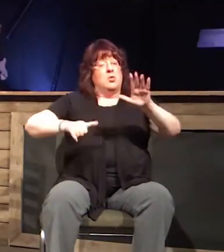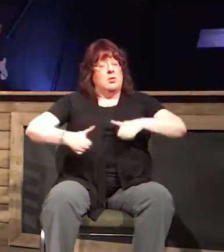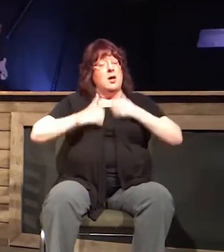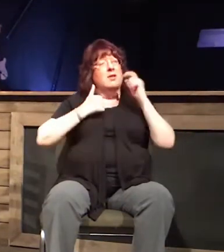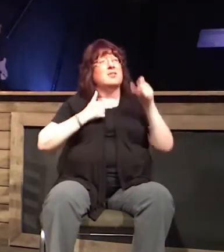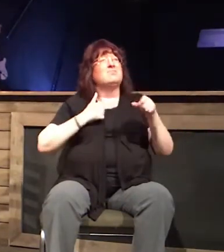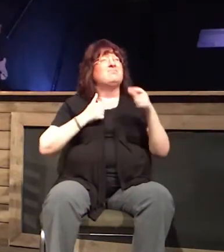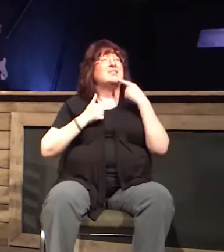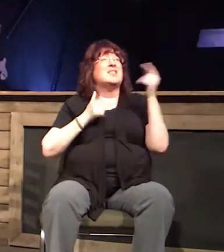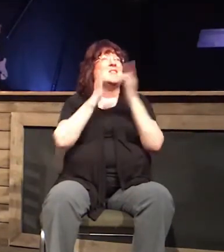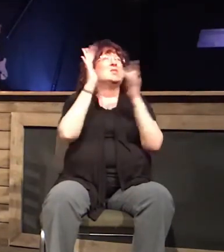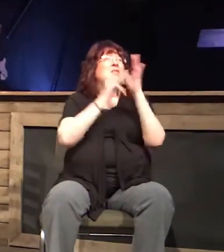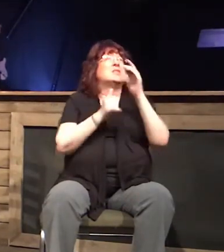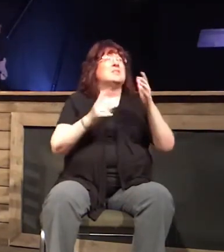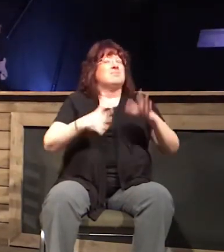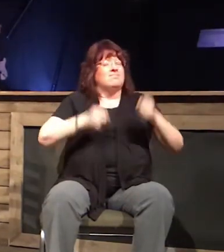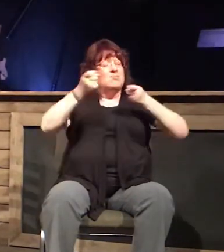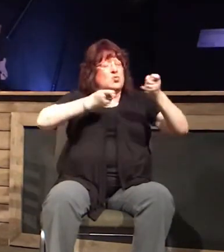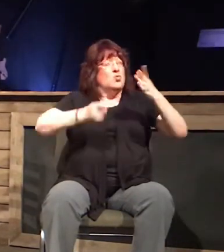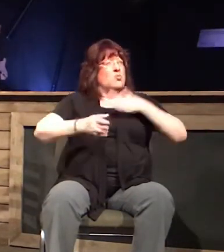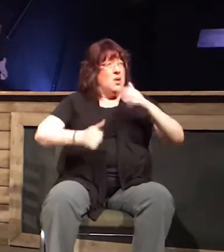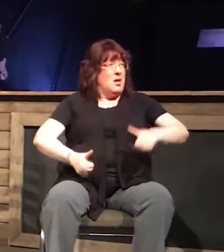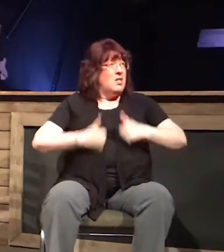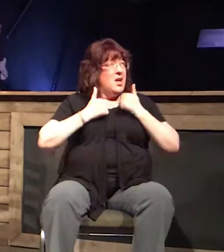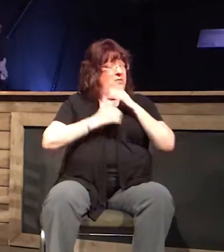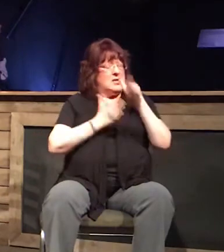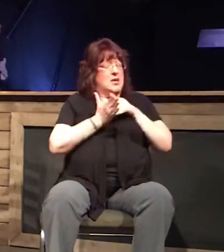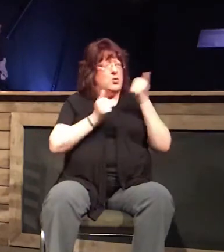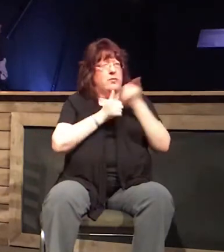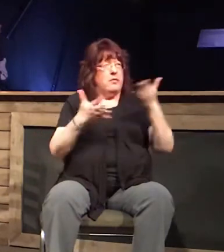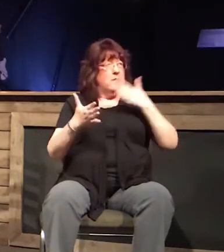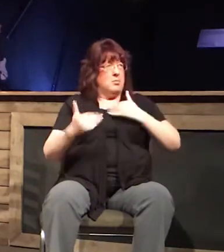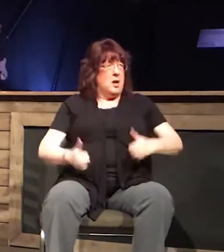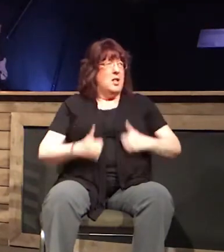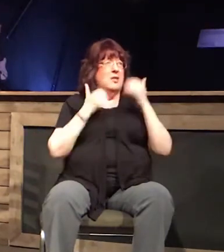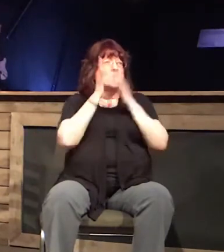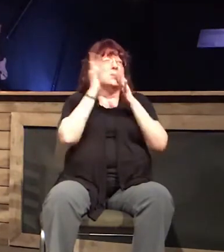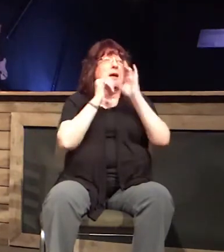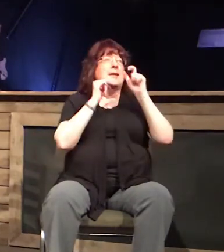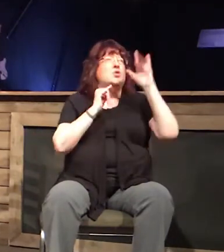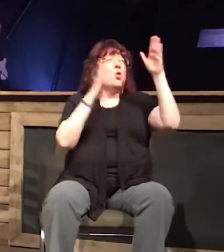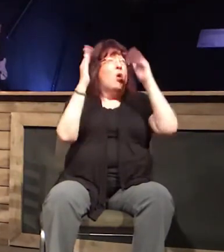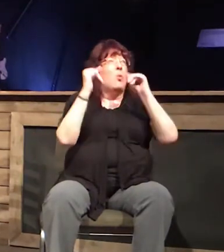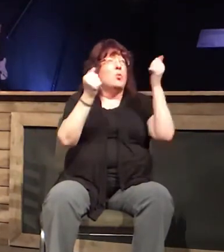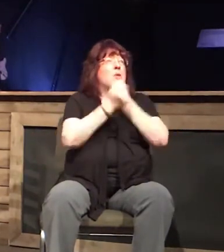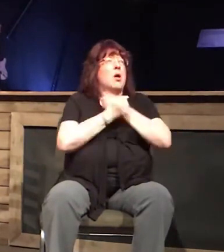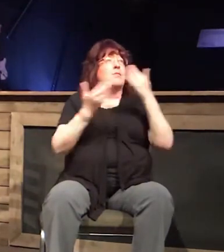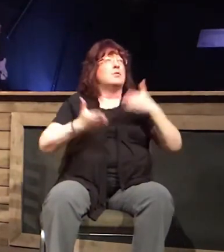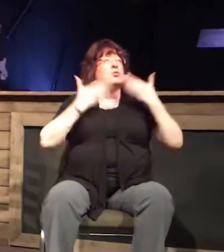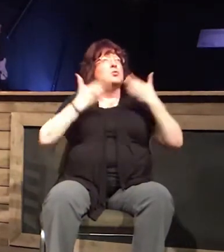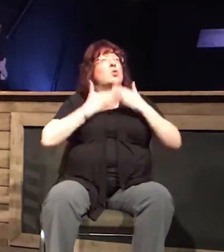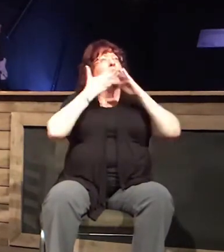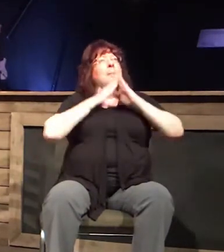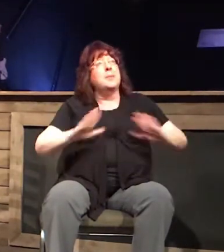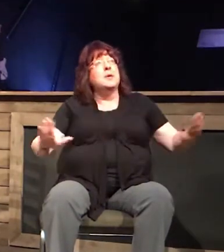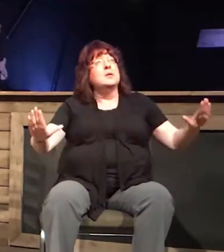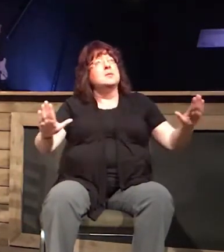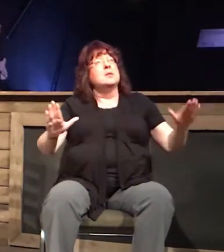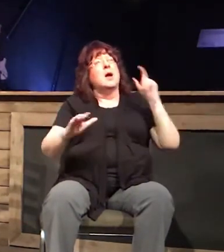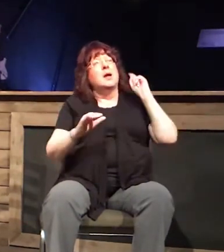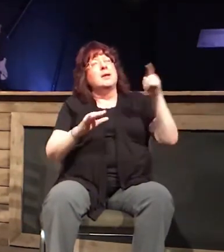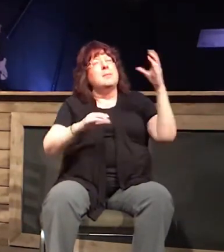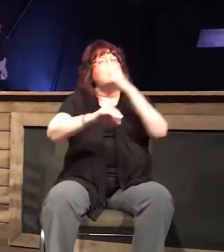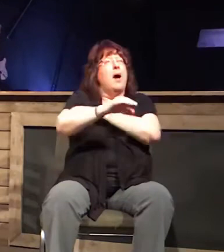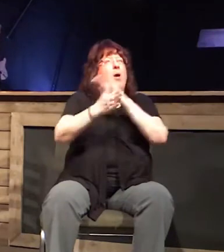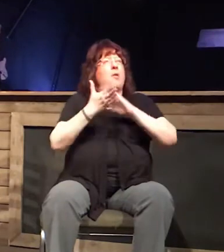life, and you say, Jesus, be Lord of my life. Jesus, be the center of everything in my life. Jesus, I need your hope, your love, your joy, and your peace. I need